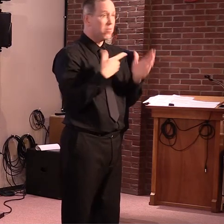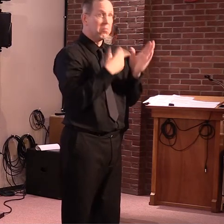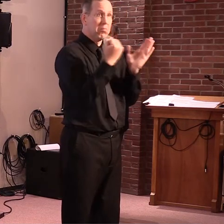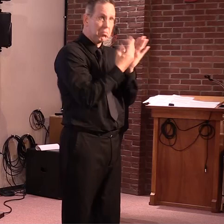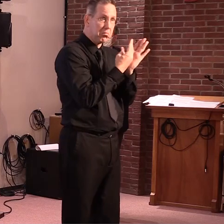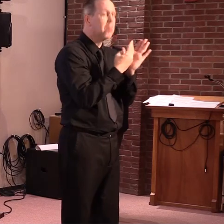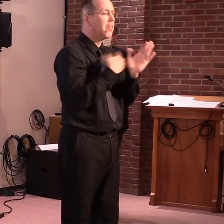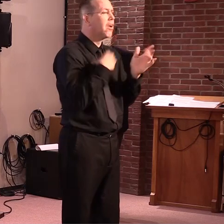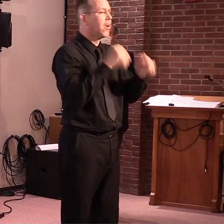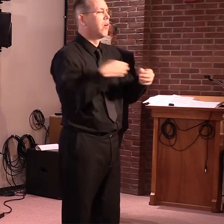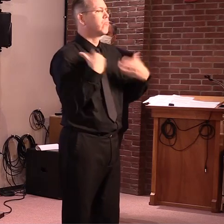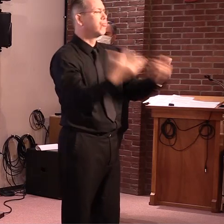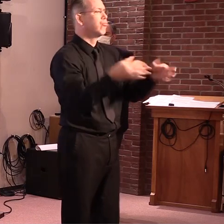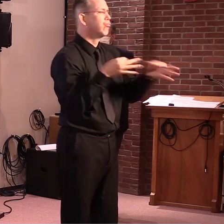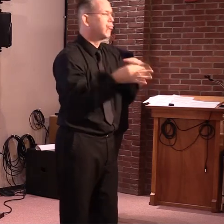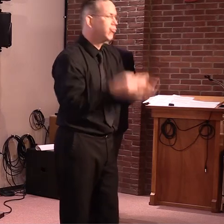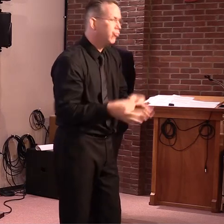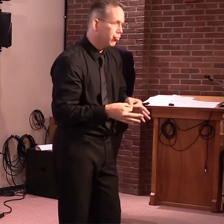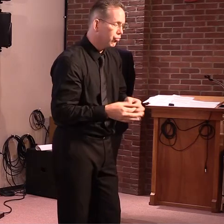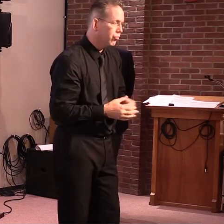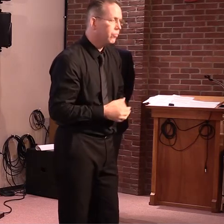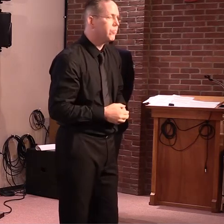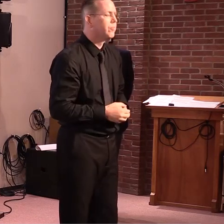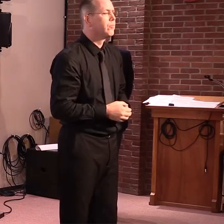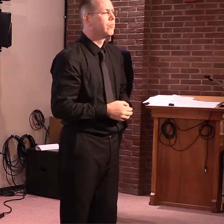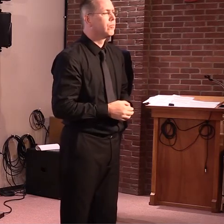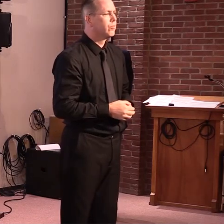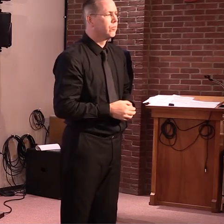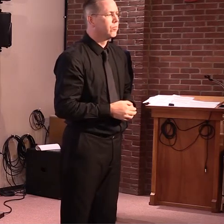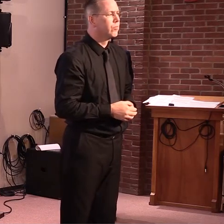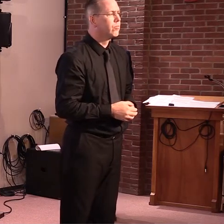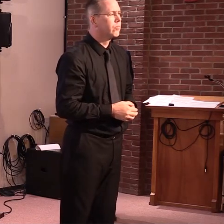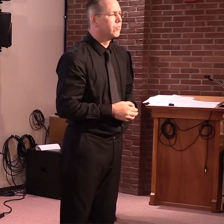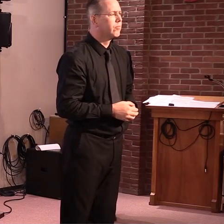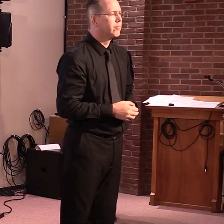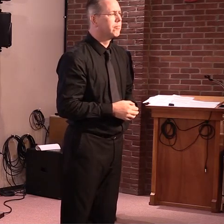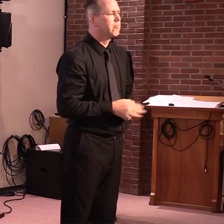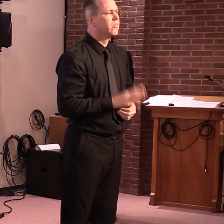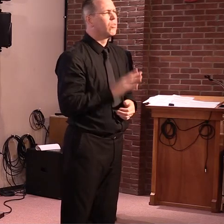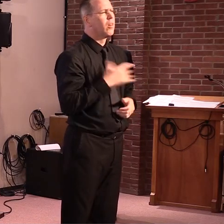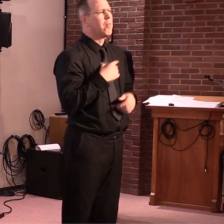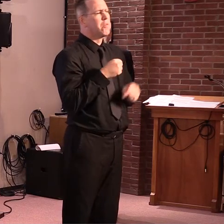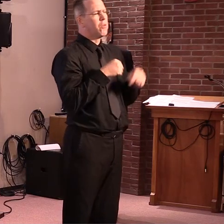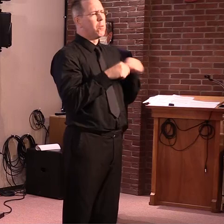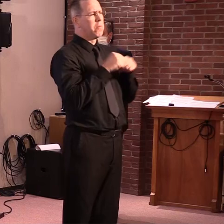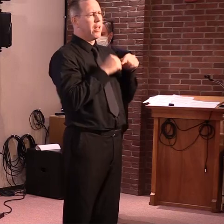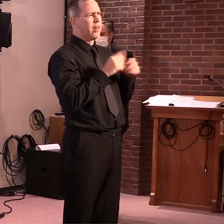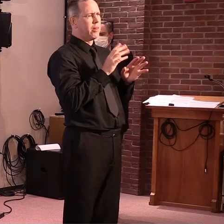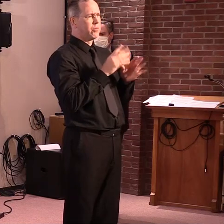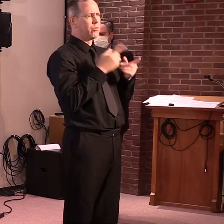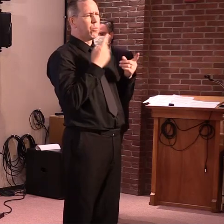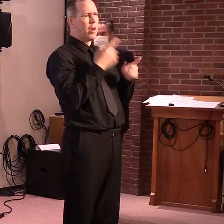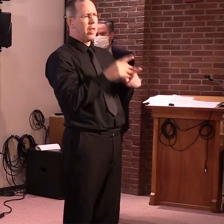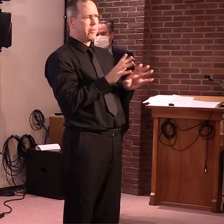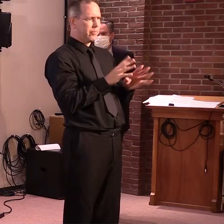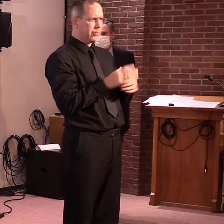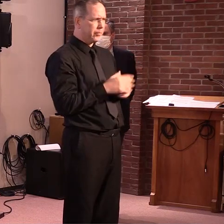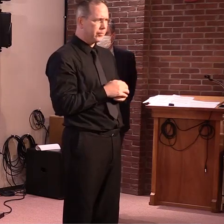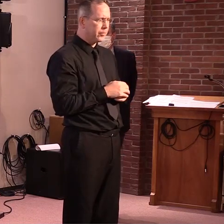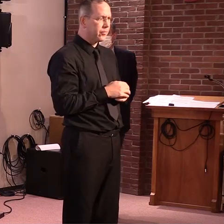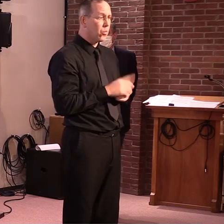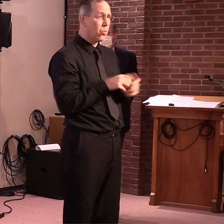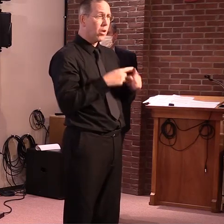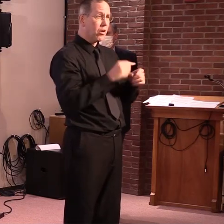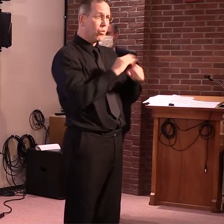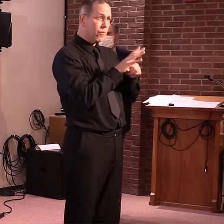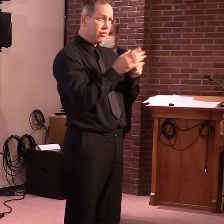reiterate what sort of transpired during the pandemic. During the height of the pandemic, and I've got to caution everybody because